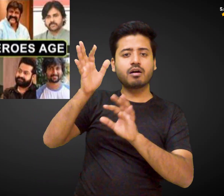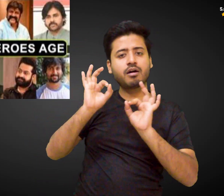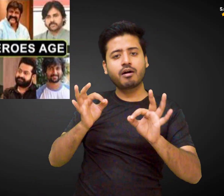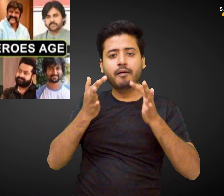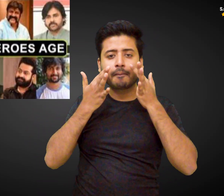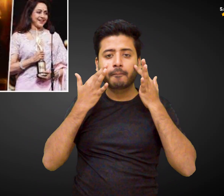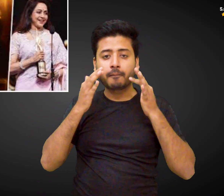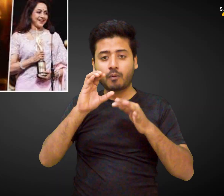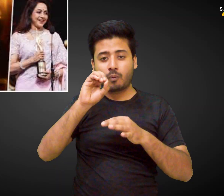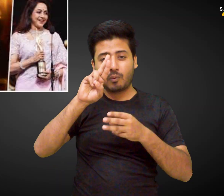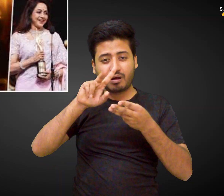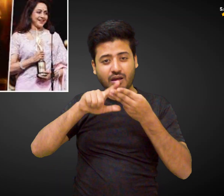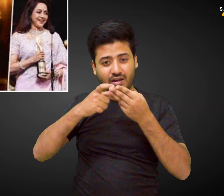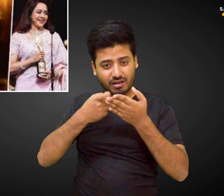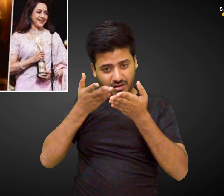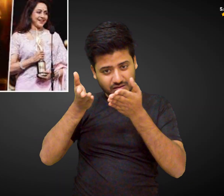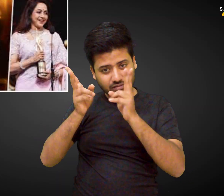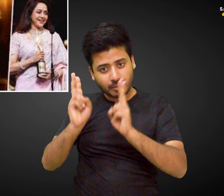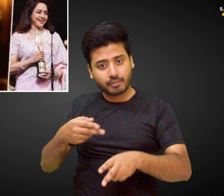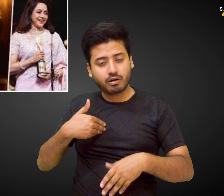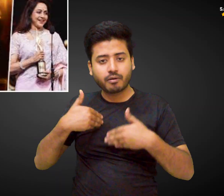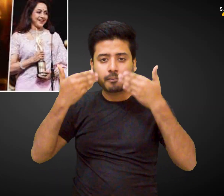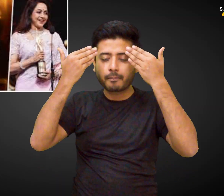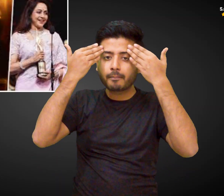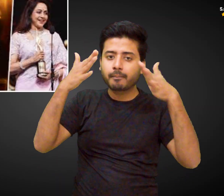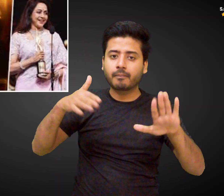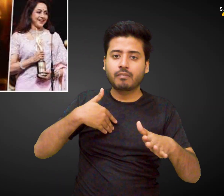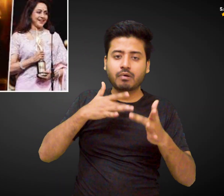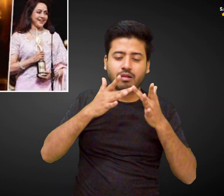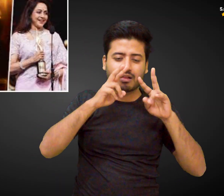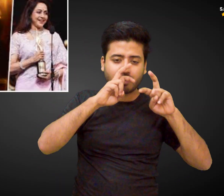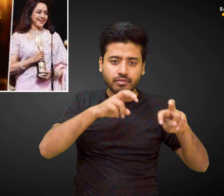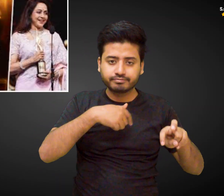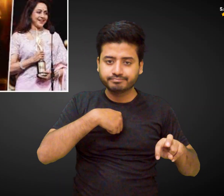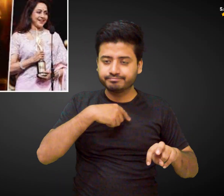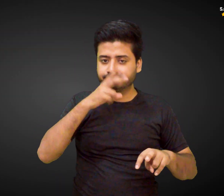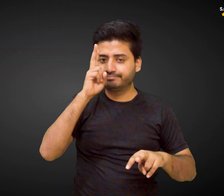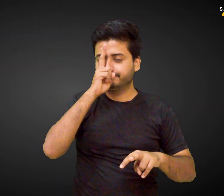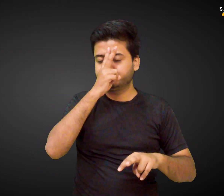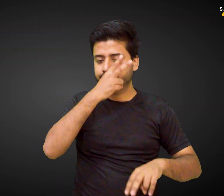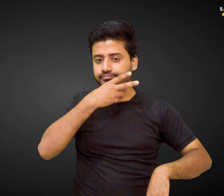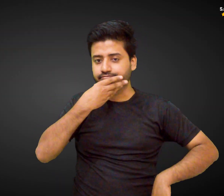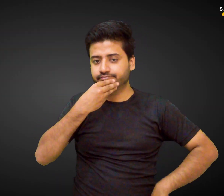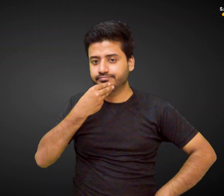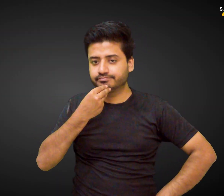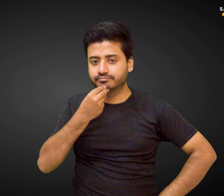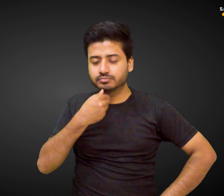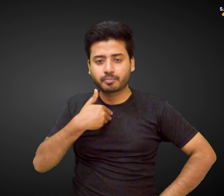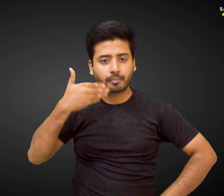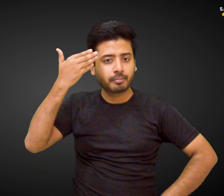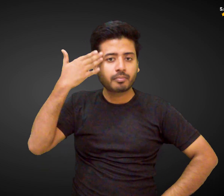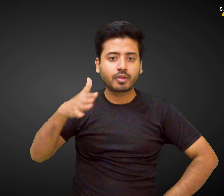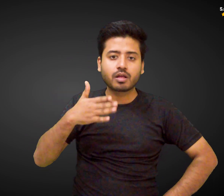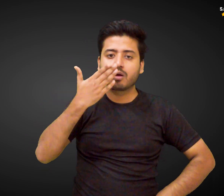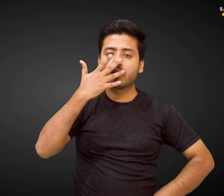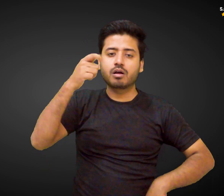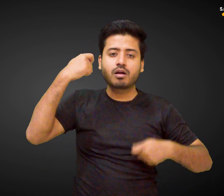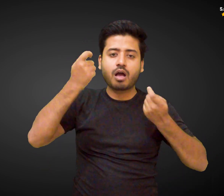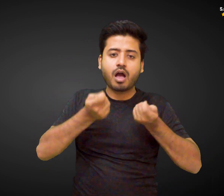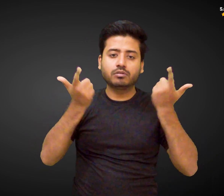face and body. The results of this lifestyle become visible both in terms of health markers and external appearance. More youthful skin. The combination